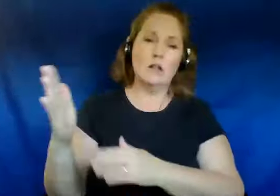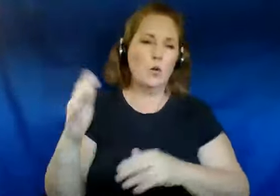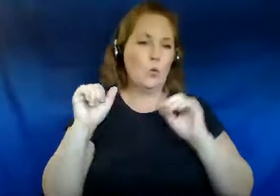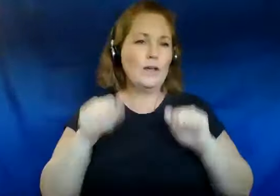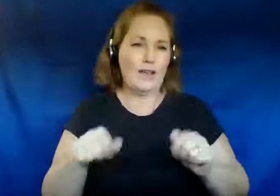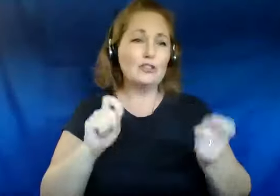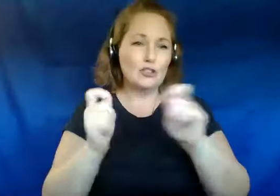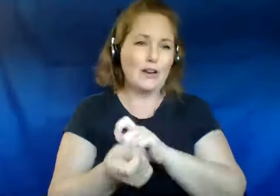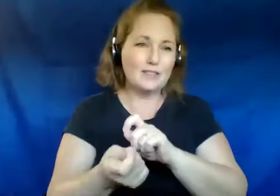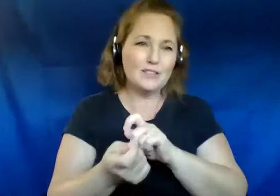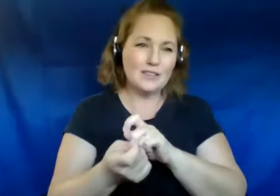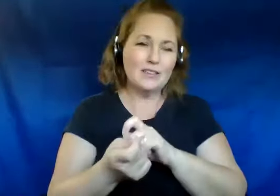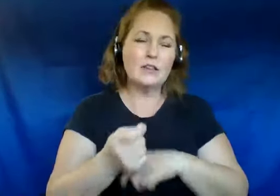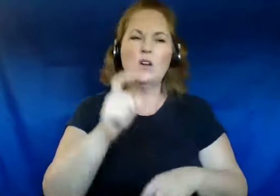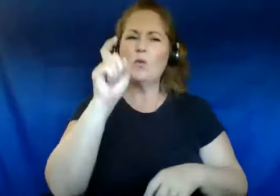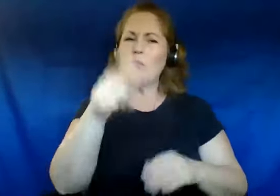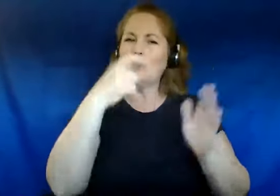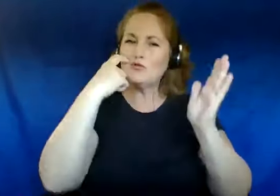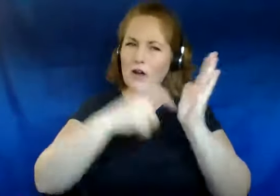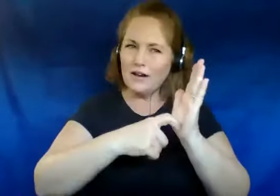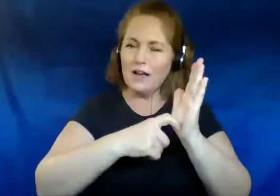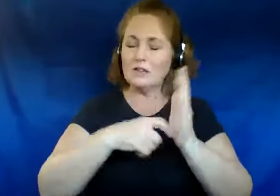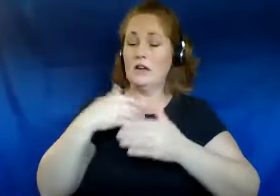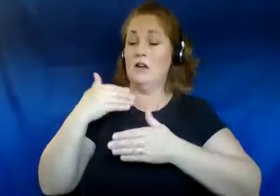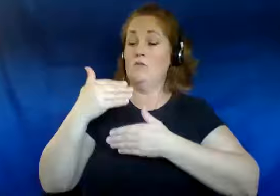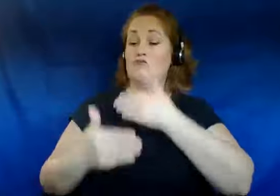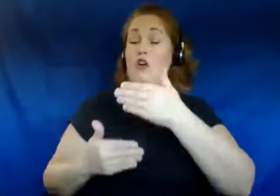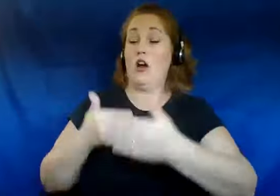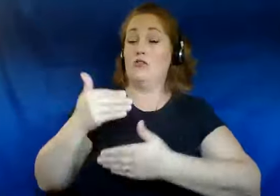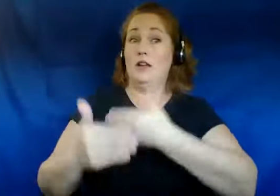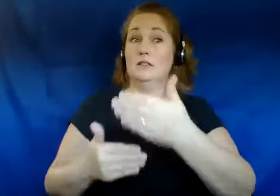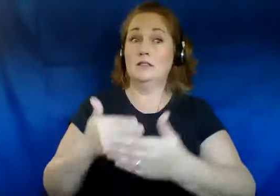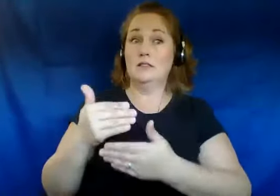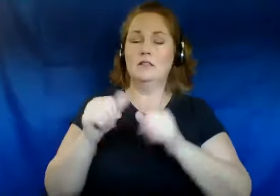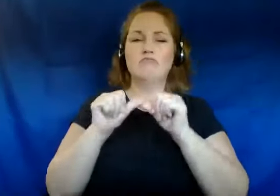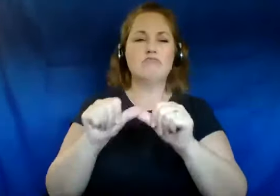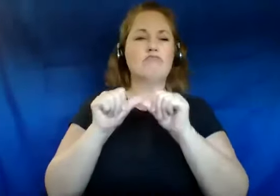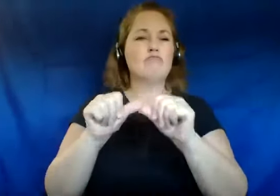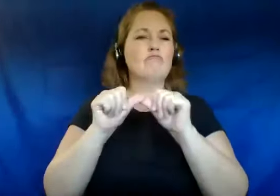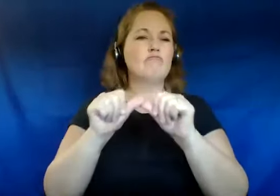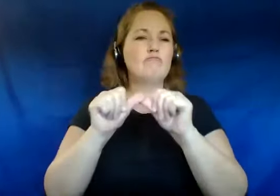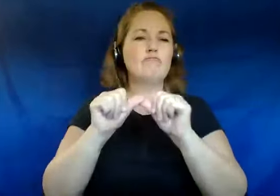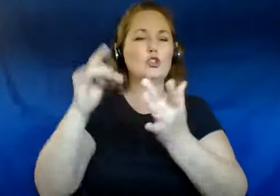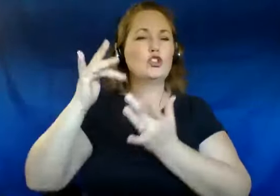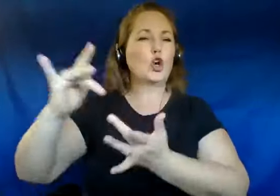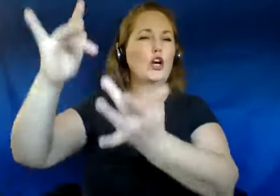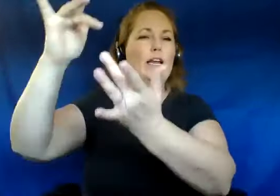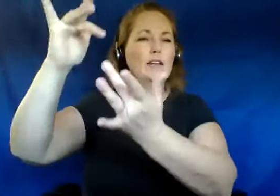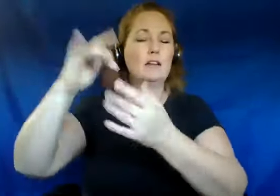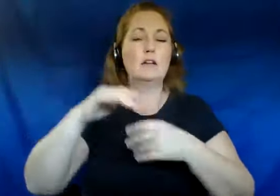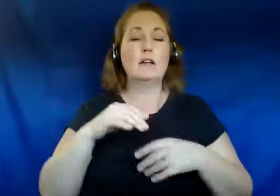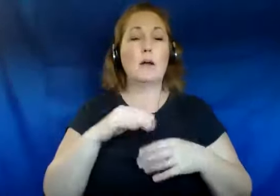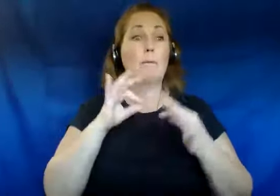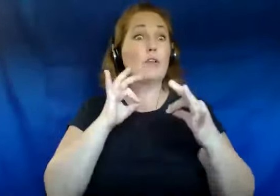We must recognize that progress is an unending journey and perfection an unreachable